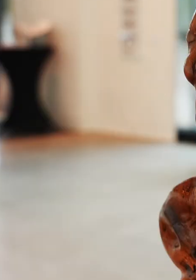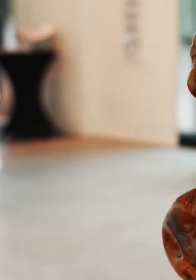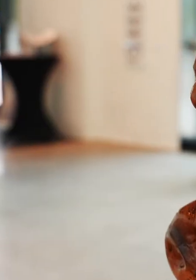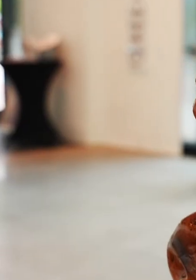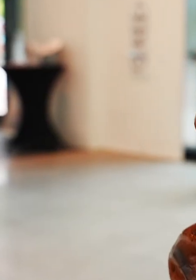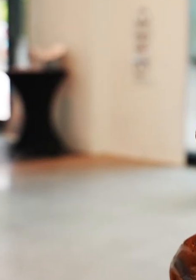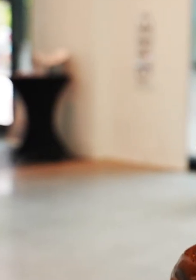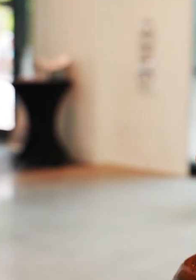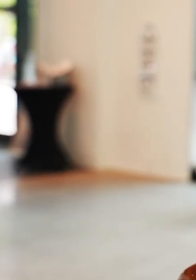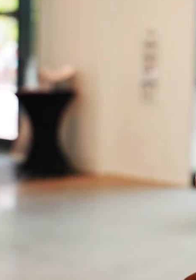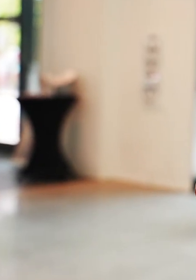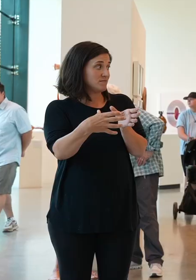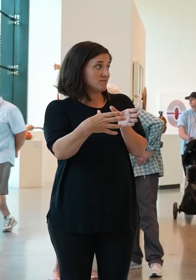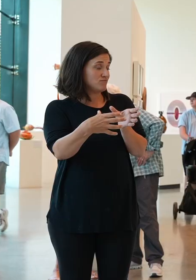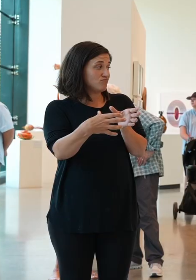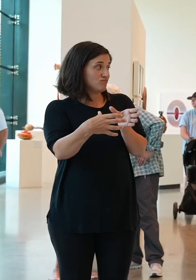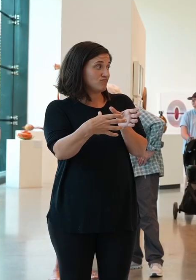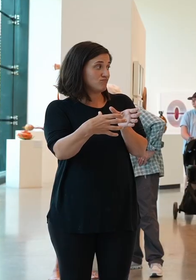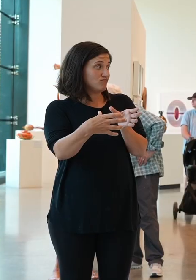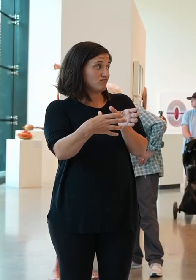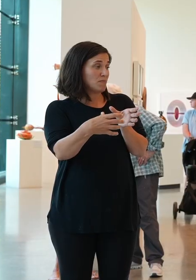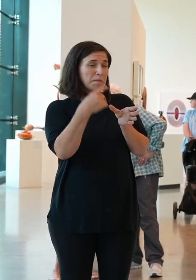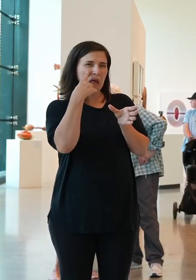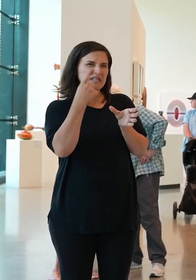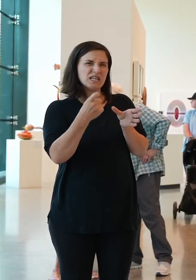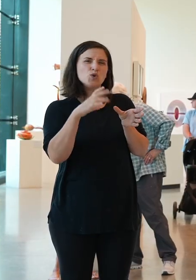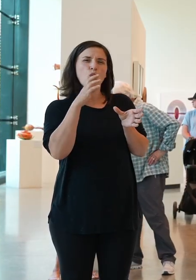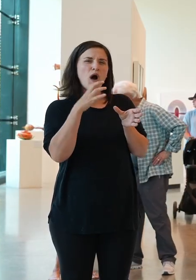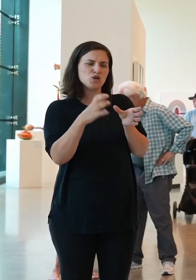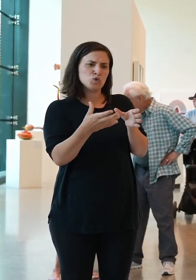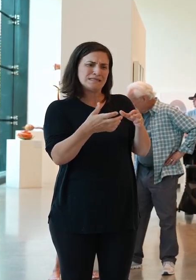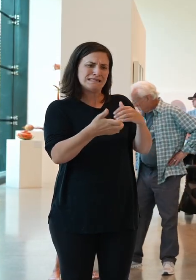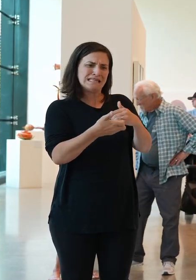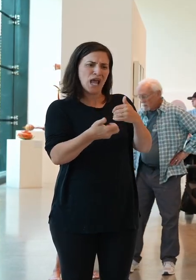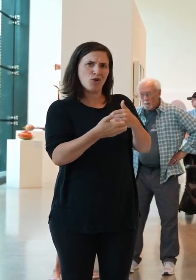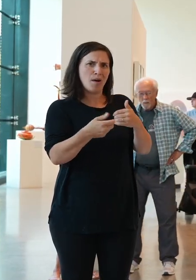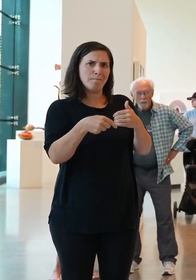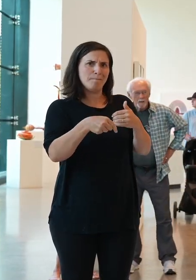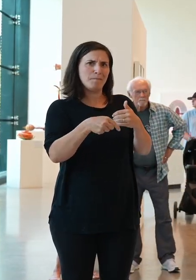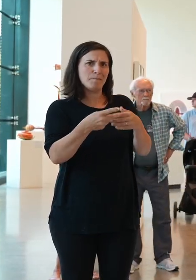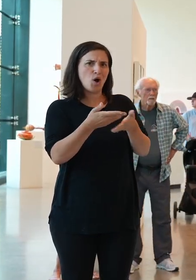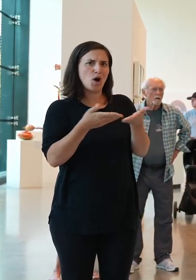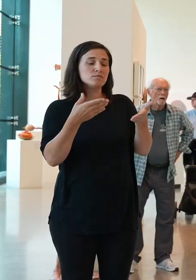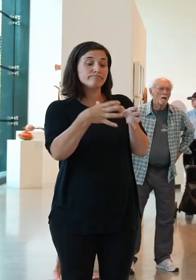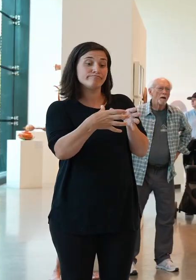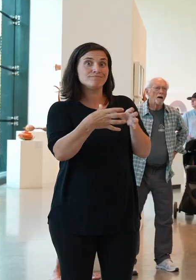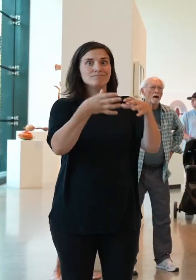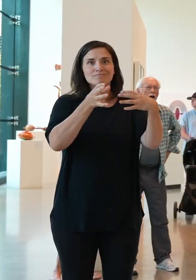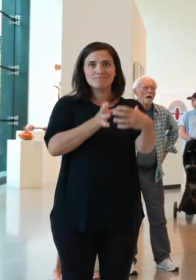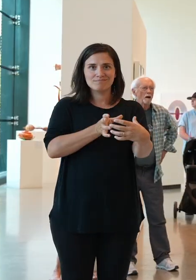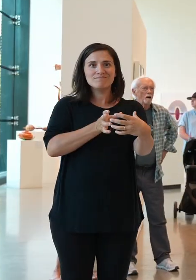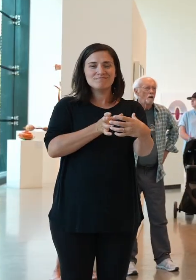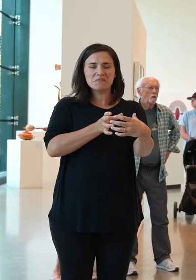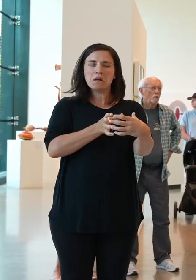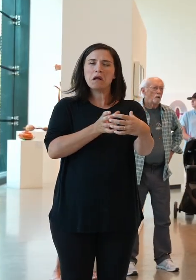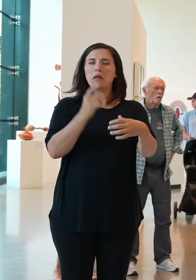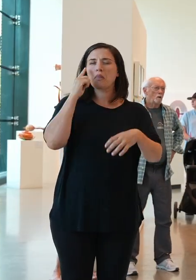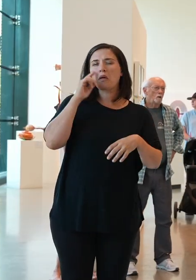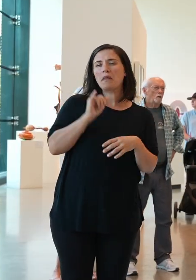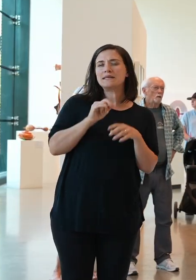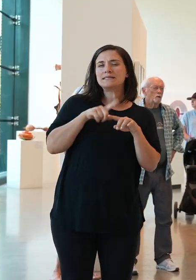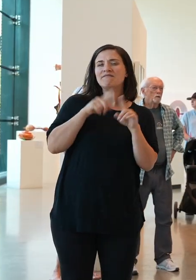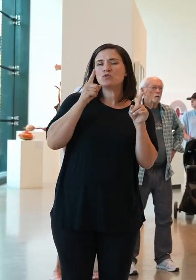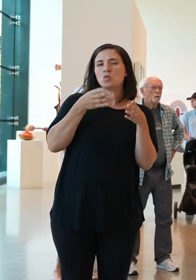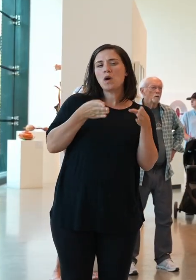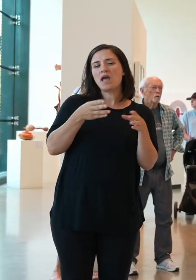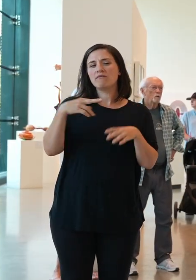little heads, and then moved it back over and turned this. And So I thought that was different enough. I